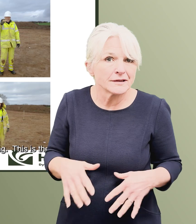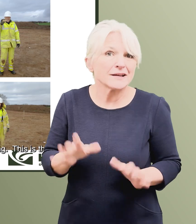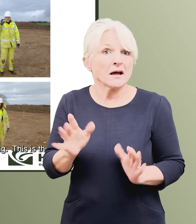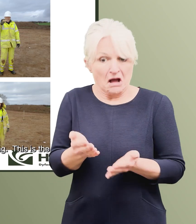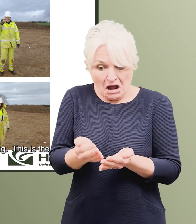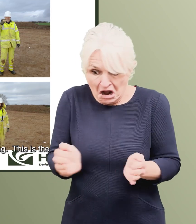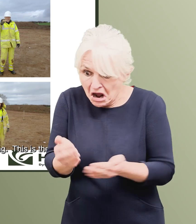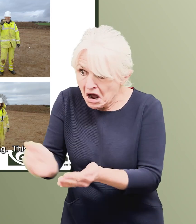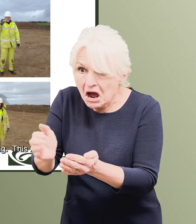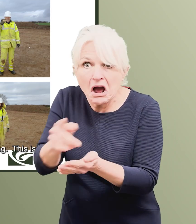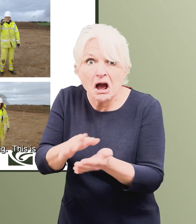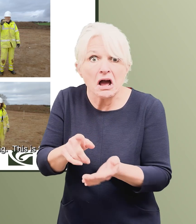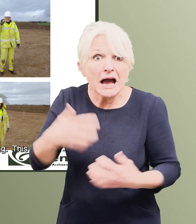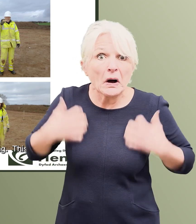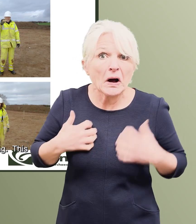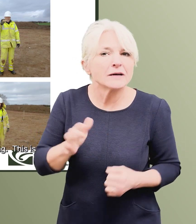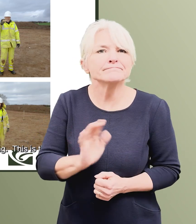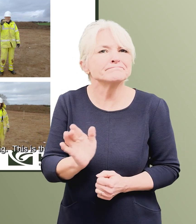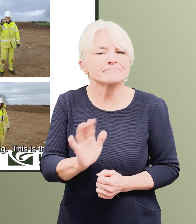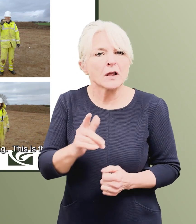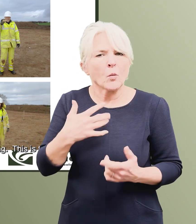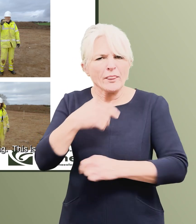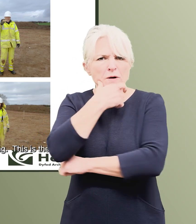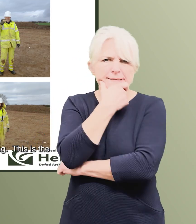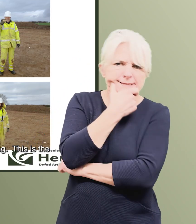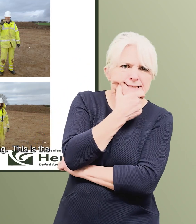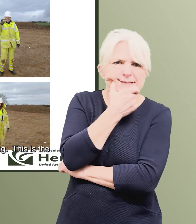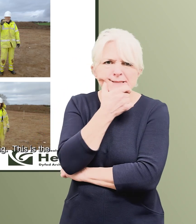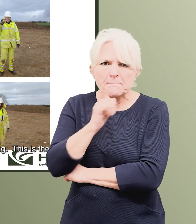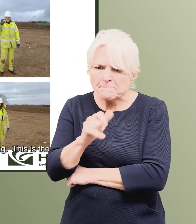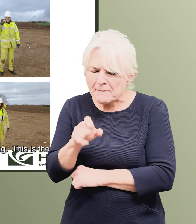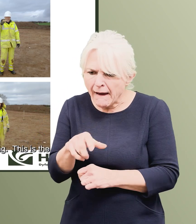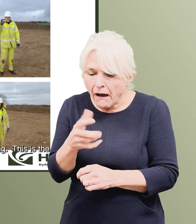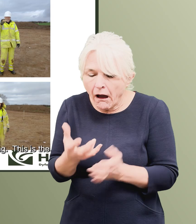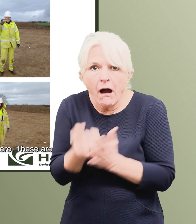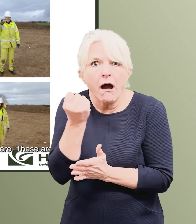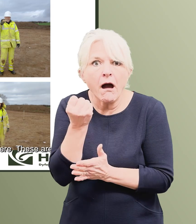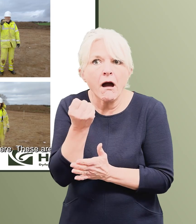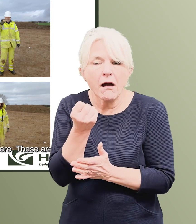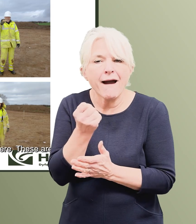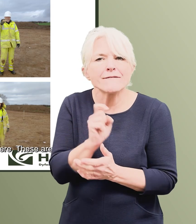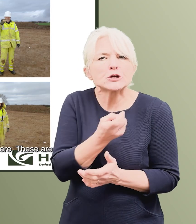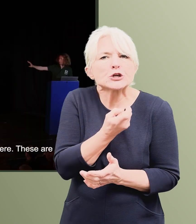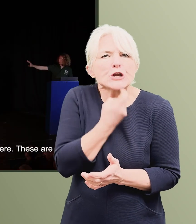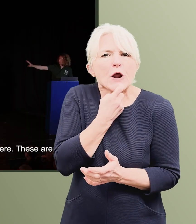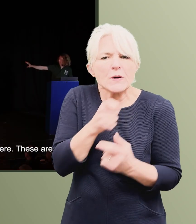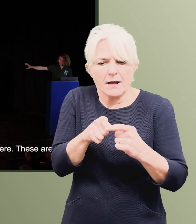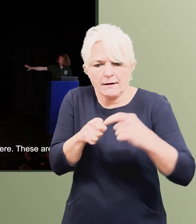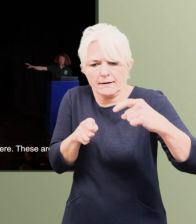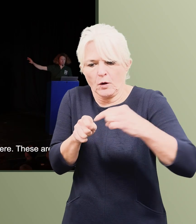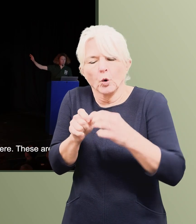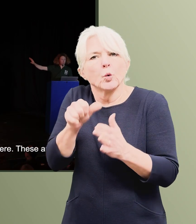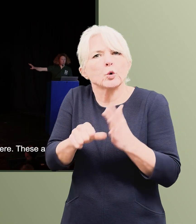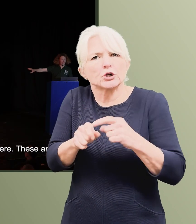wasn't the pits themselves that were interesting. This is the moment, basically, when we thought, oh, we might be on something